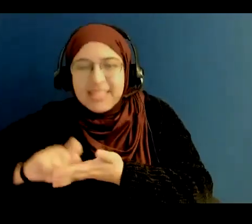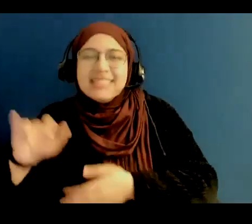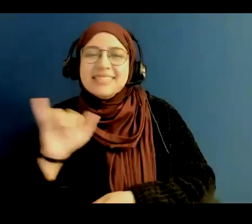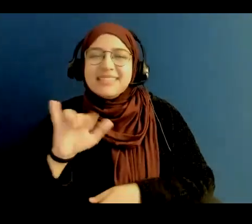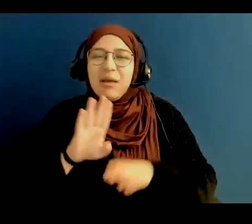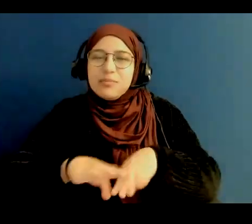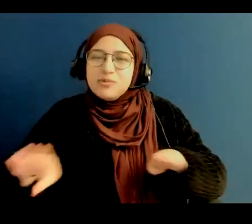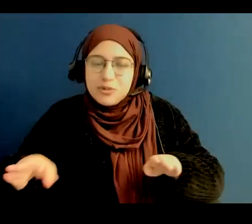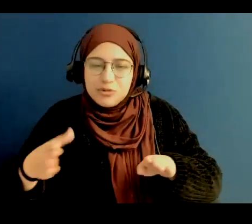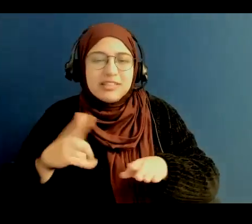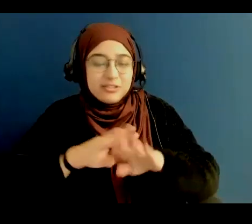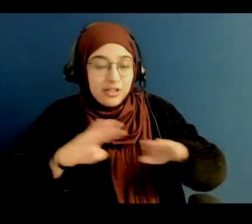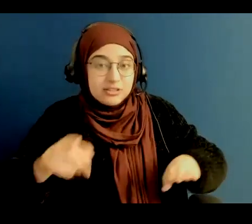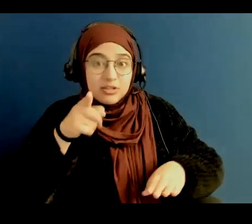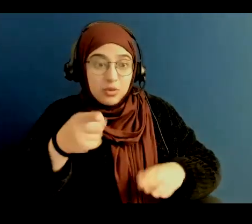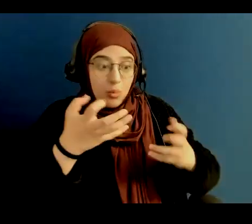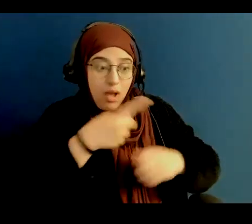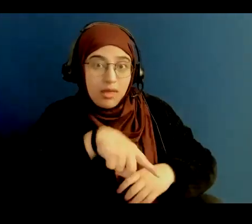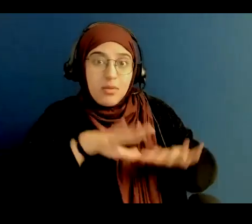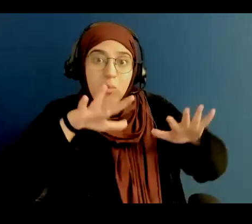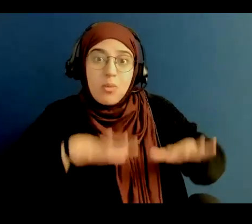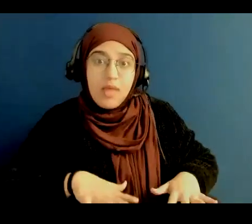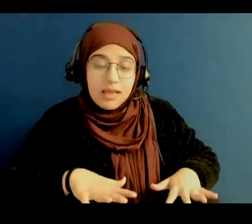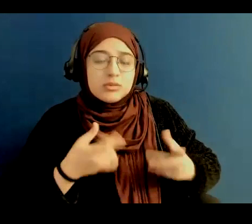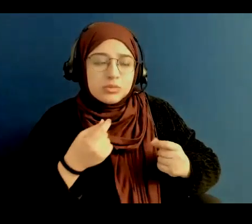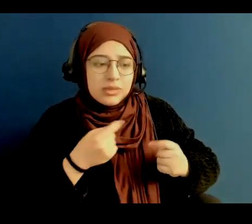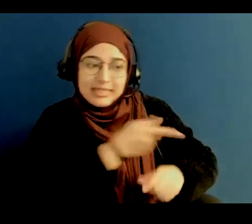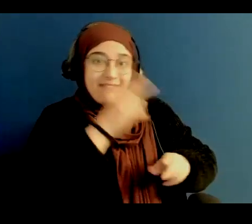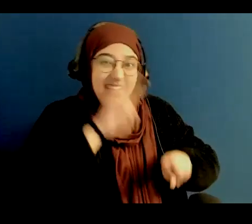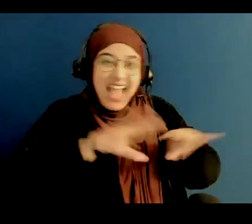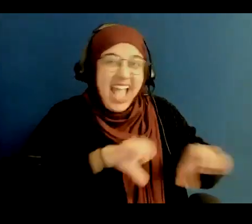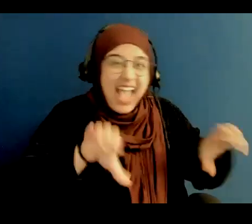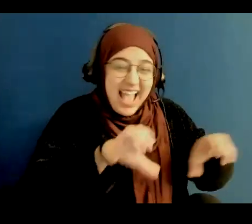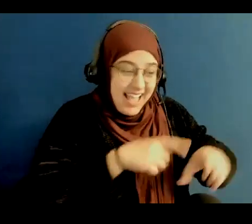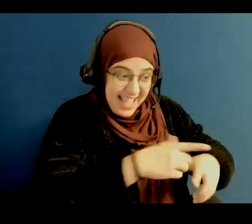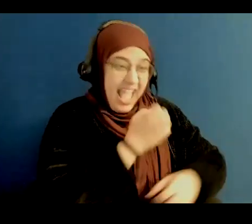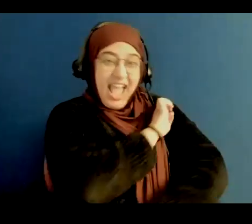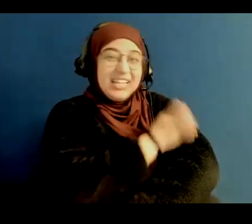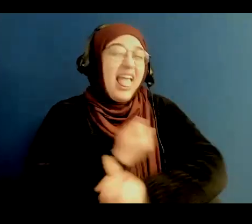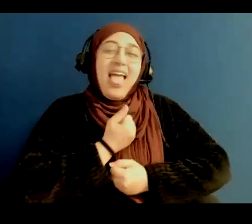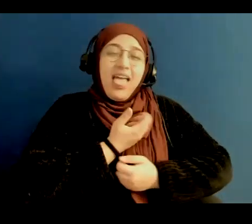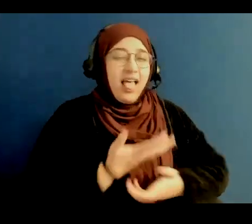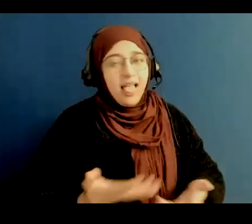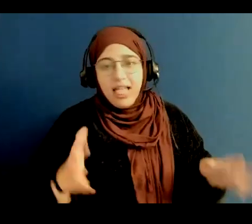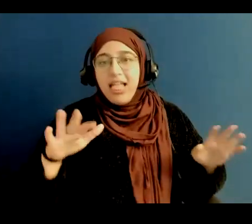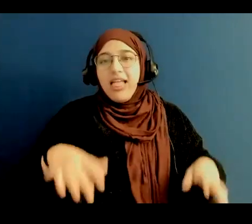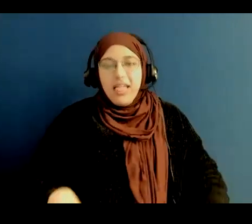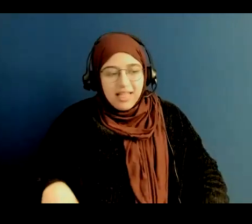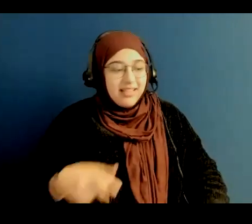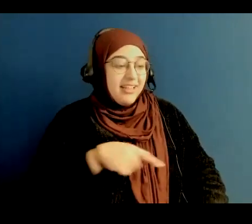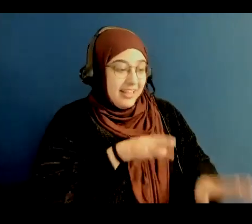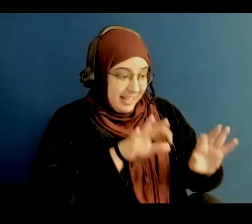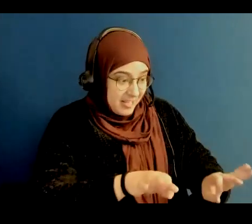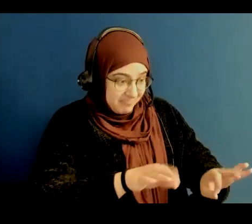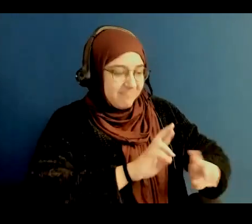get rid of their energy and everything. And then when they're tired, you can then try and give them a talk and calm them down. So this is